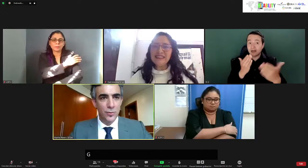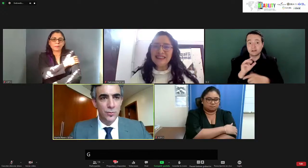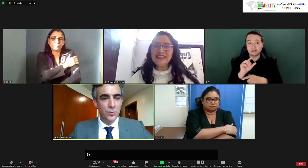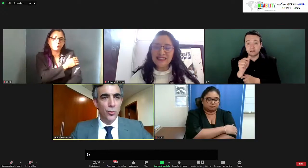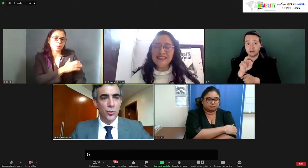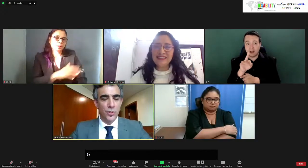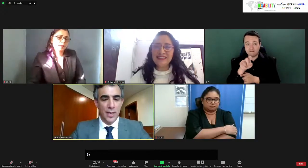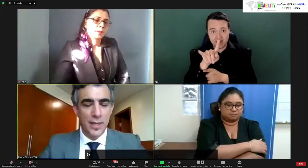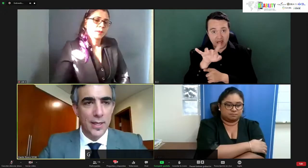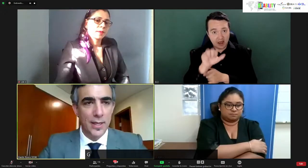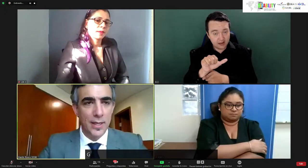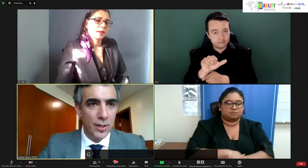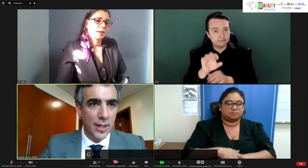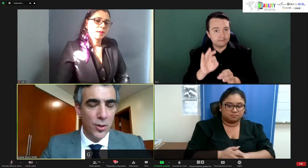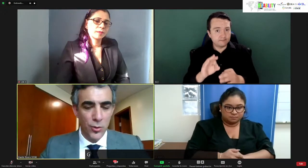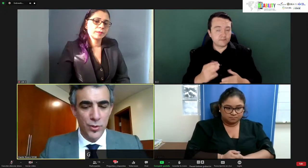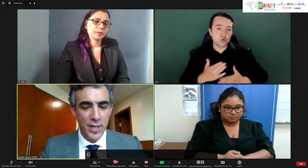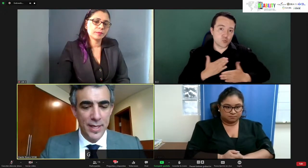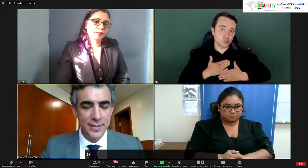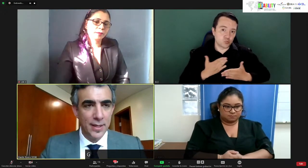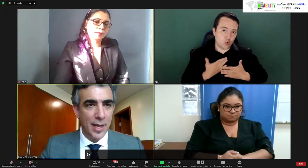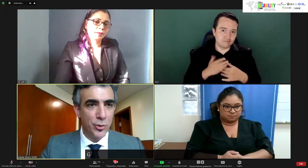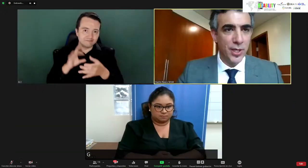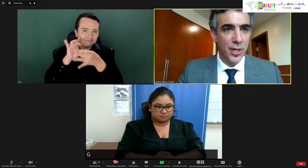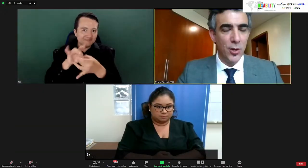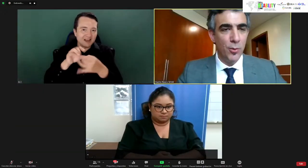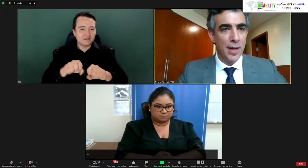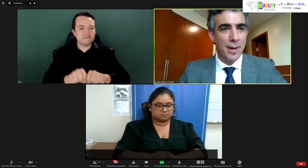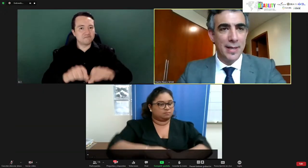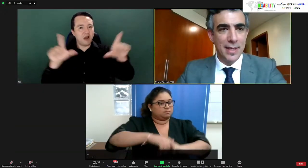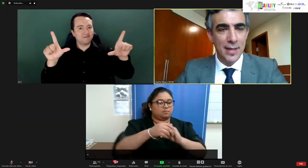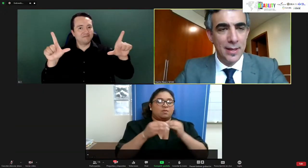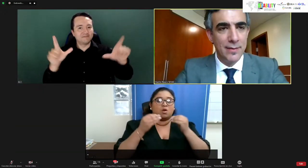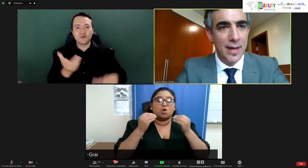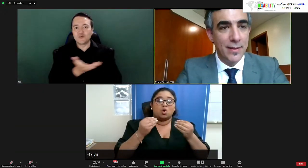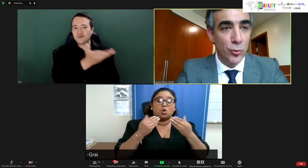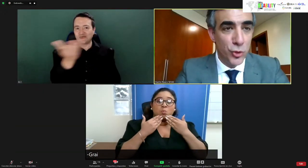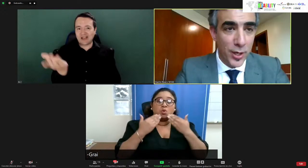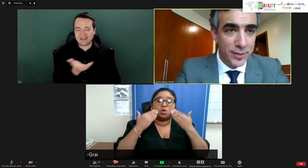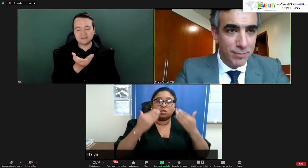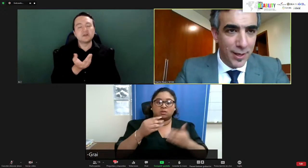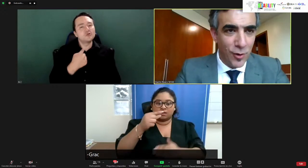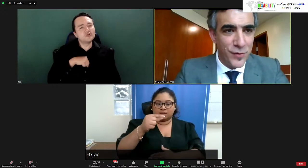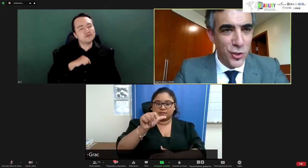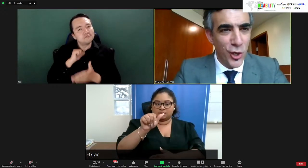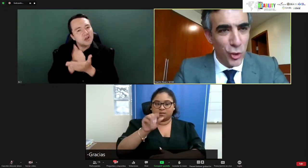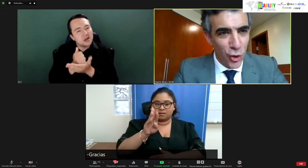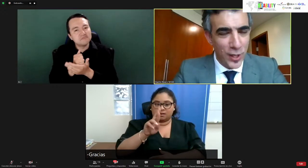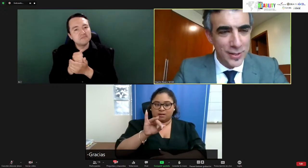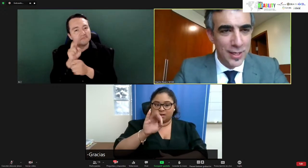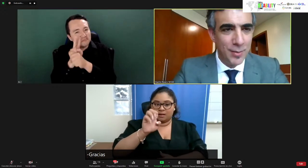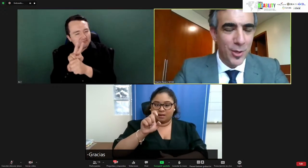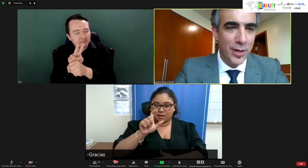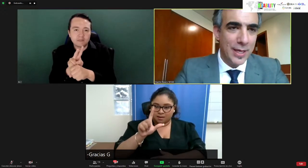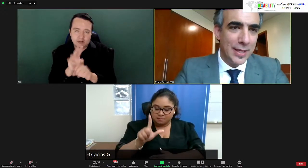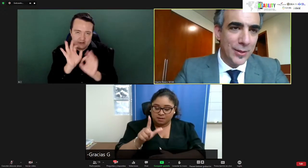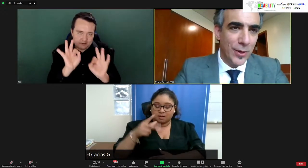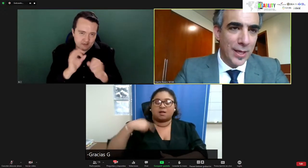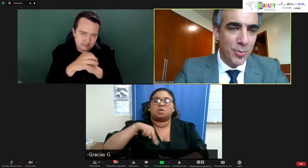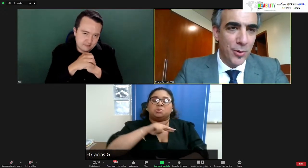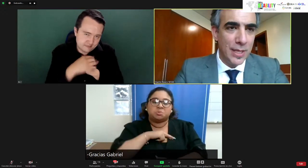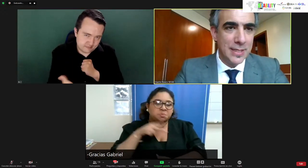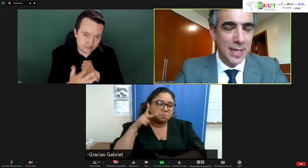thank you gabriela i am very pleased to be here online with you we have follow a good part of the